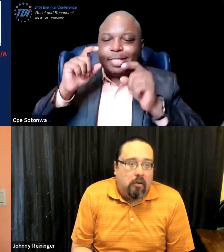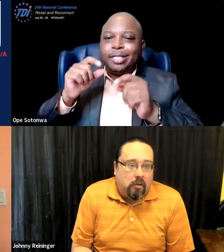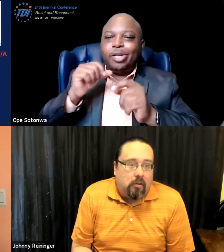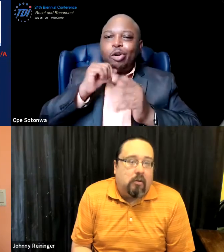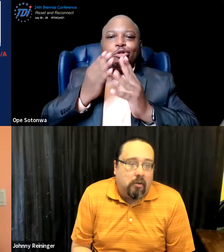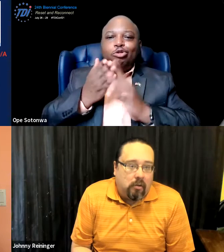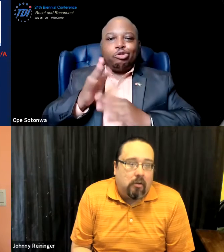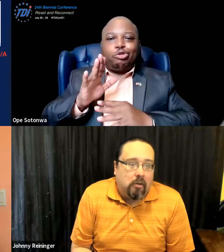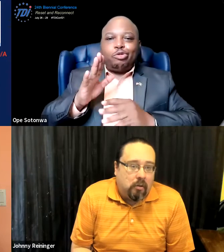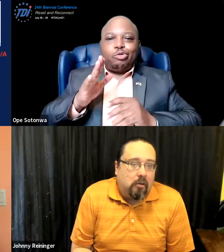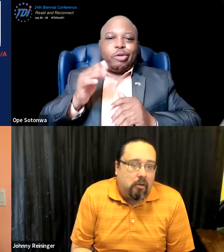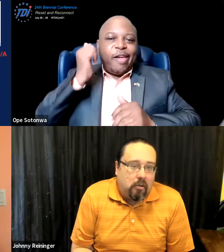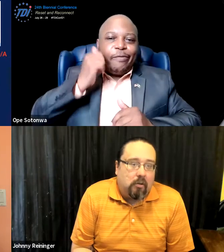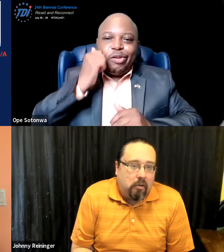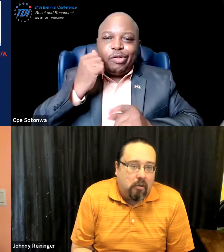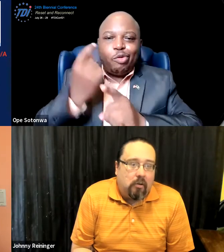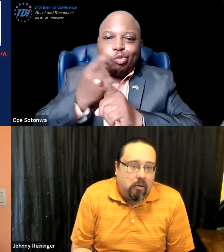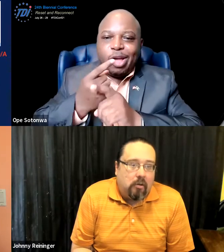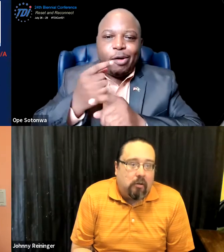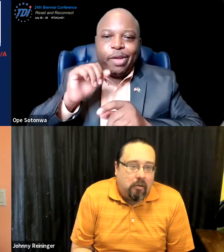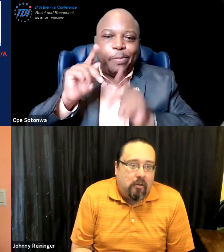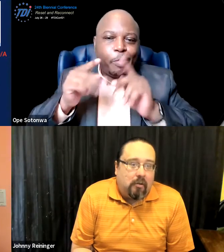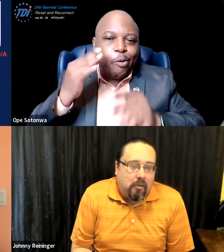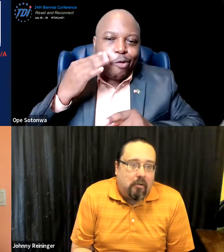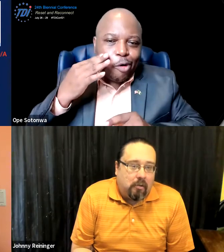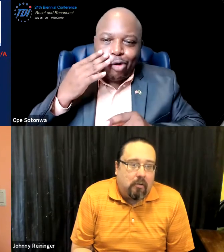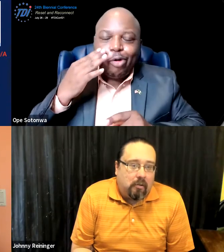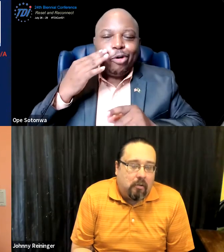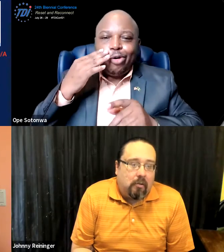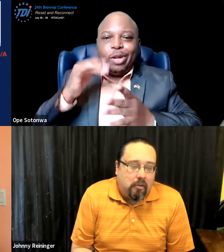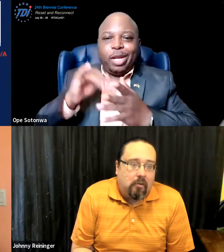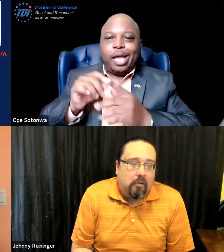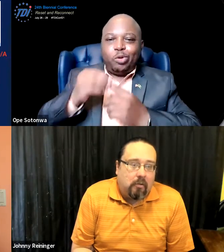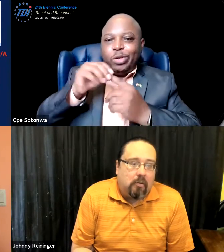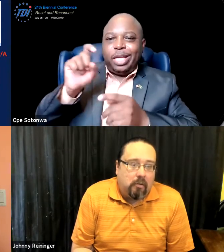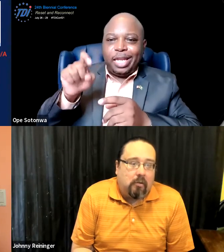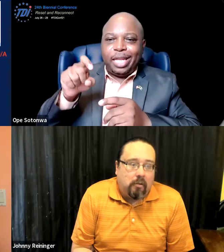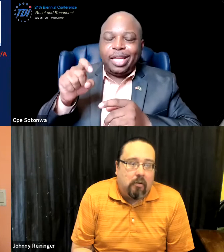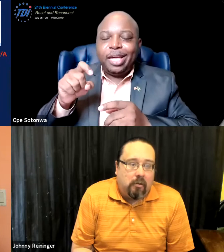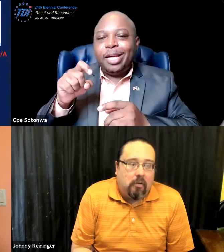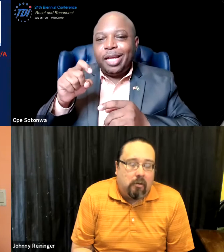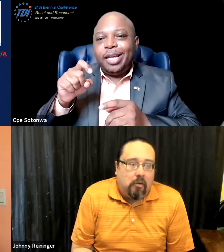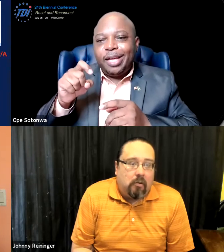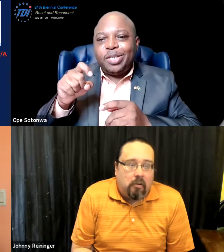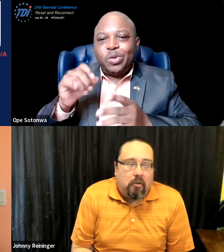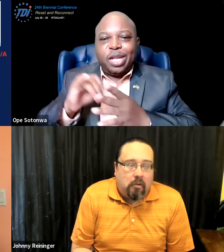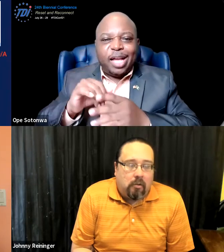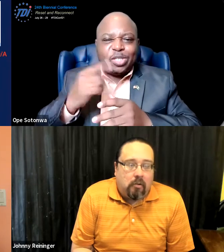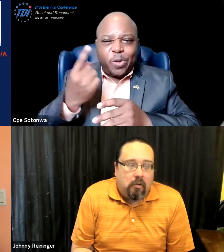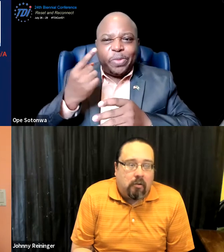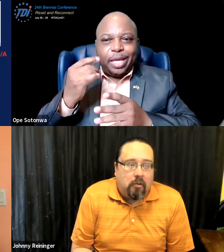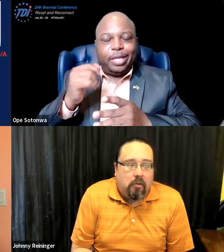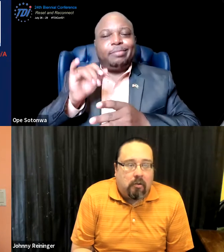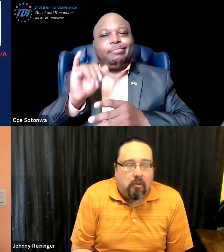reframe their own lens. And it's not through just everyday, right? It's